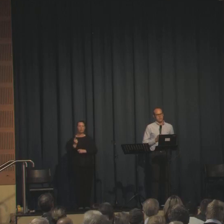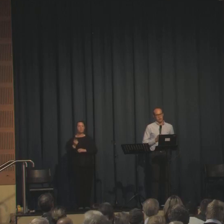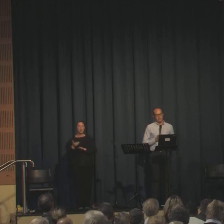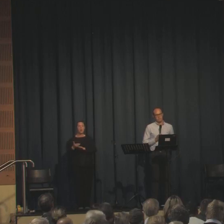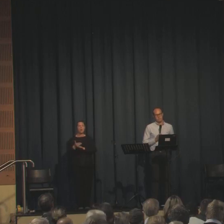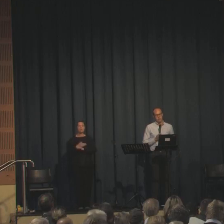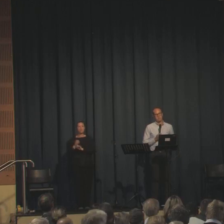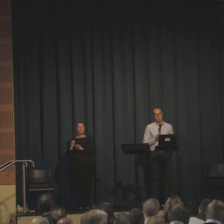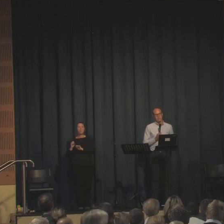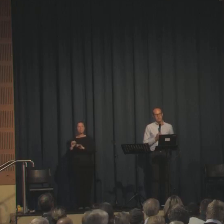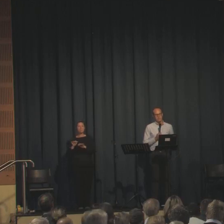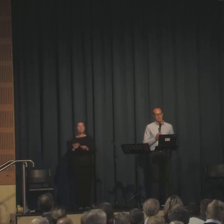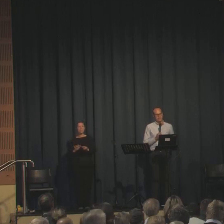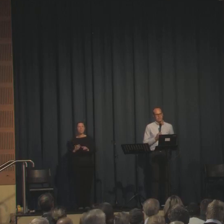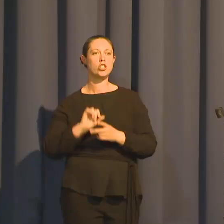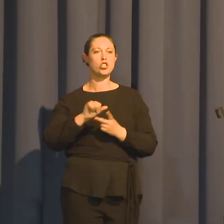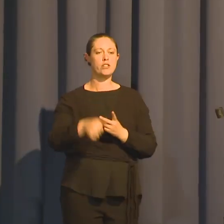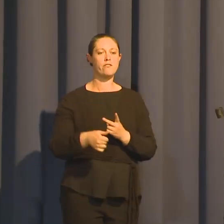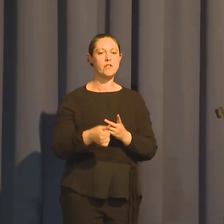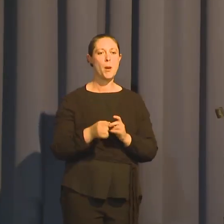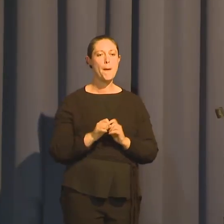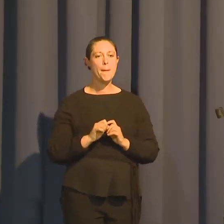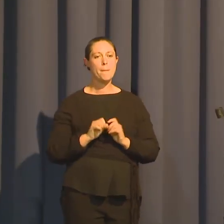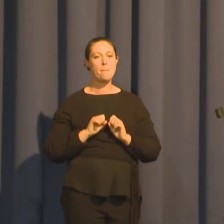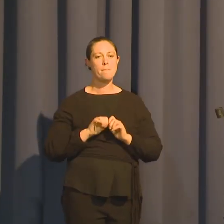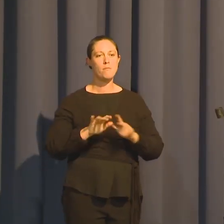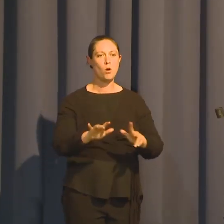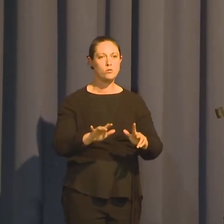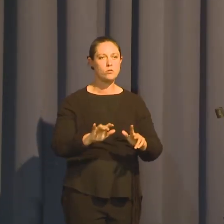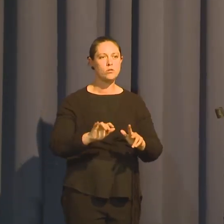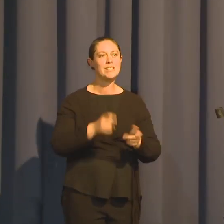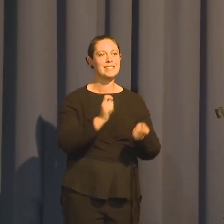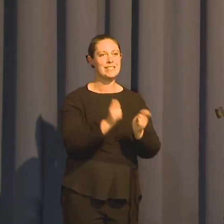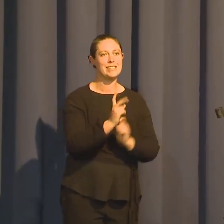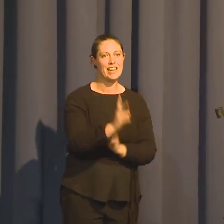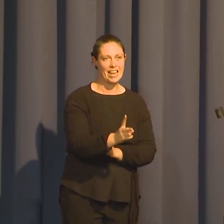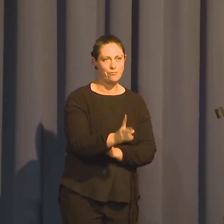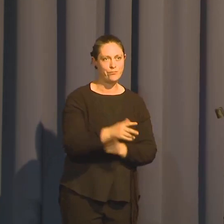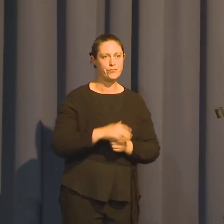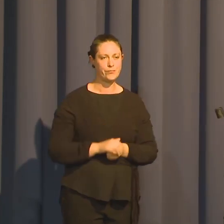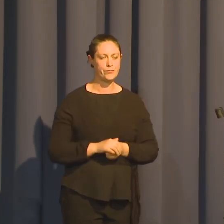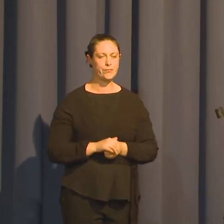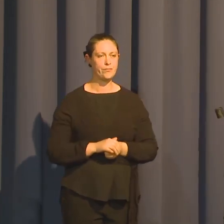is a post-flush test. The reason for this